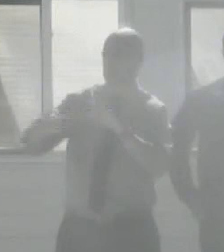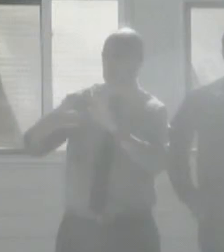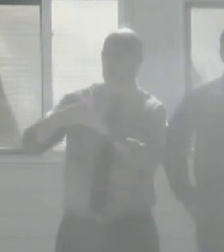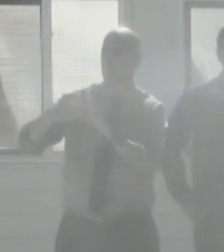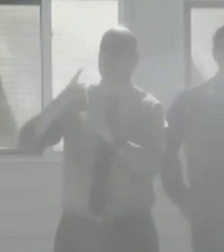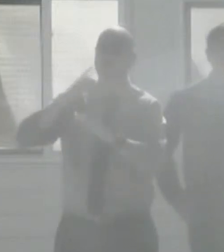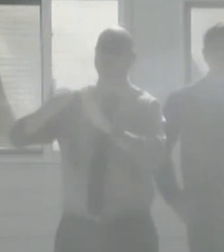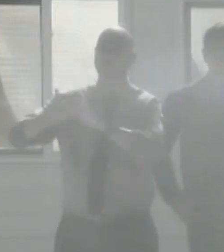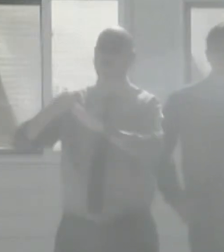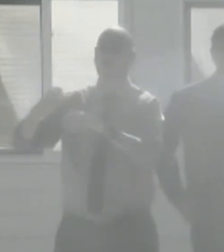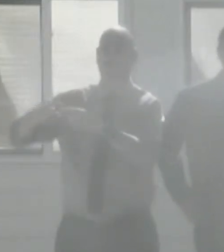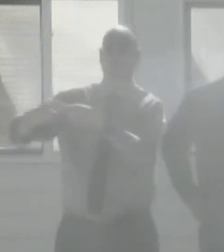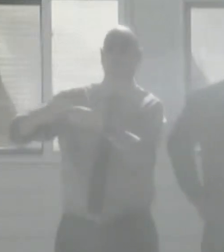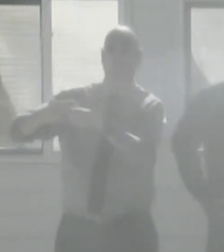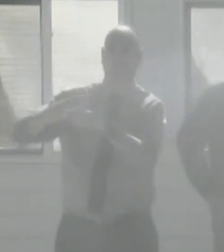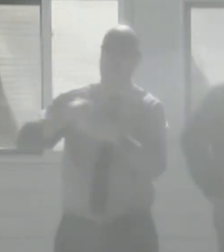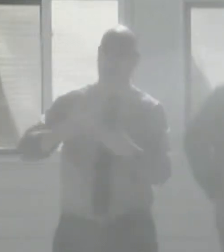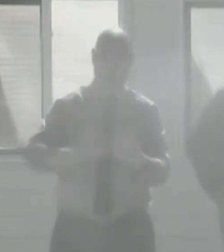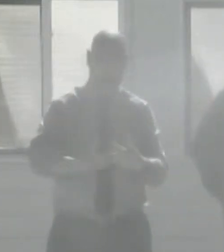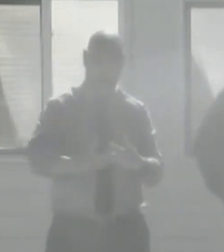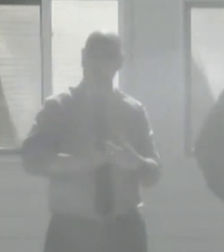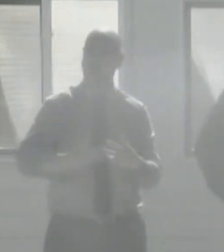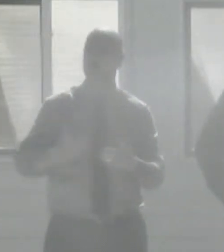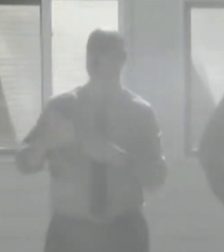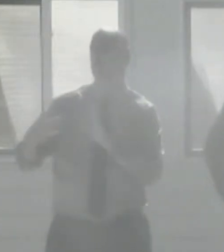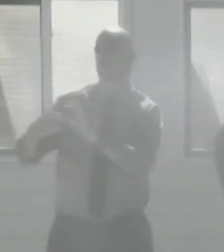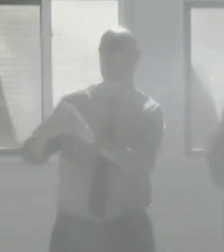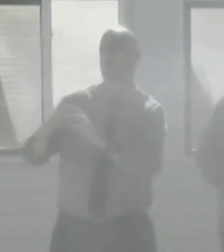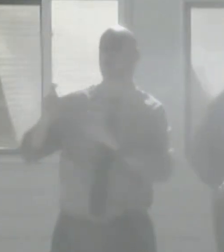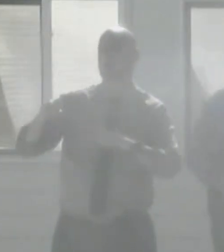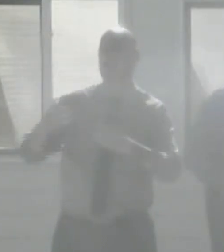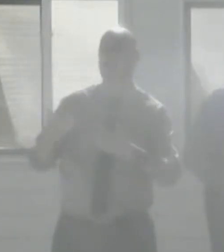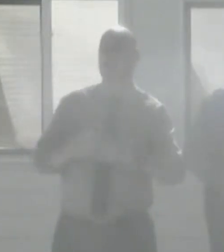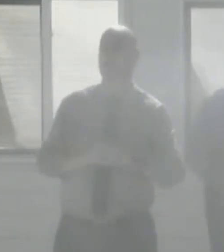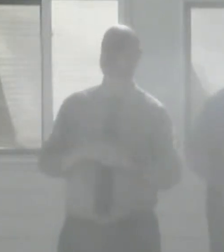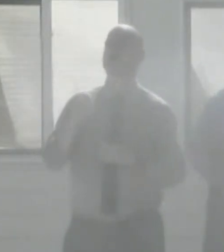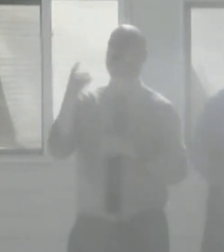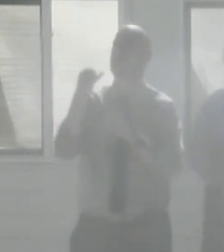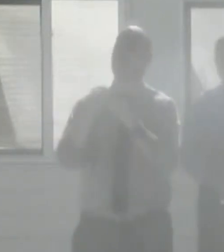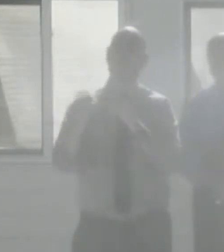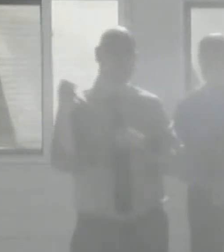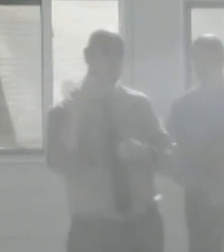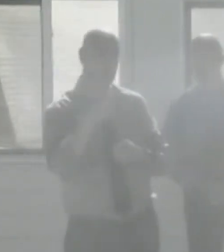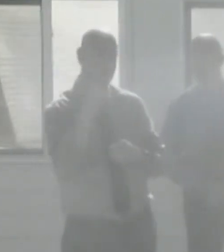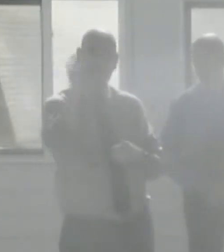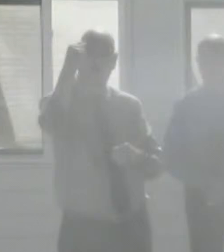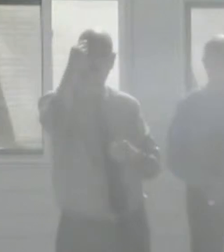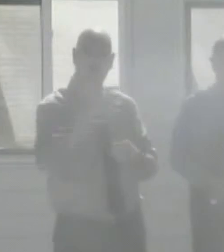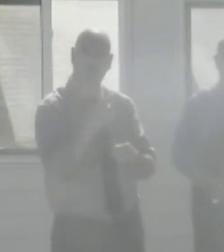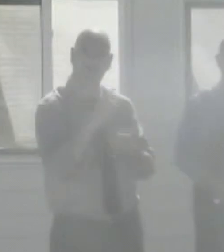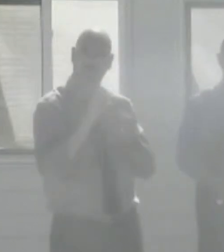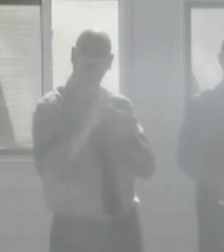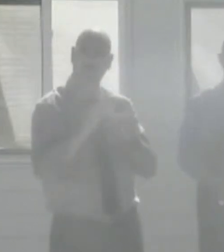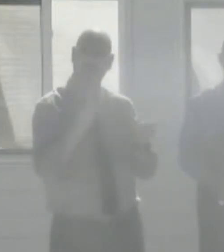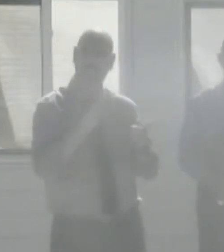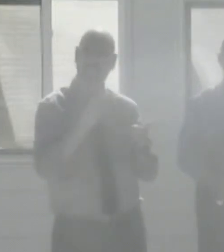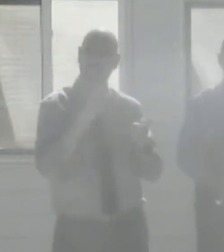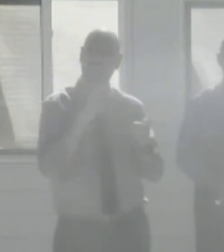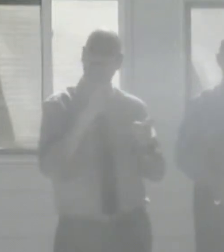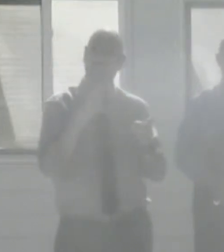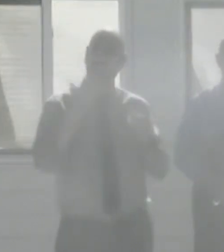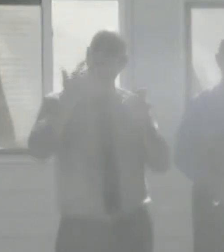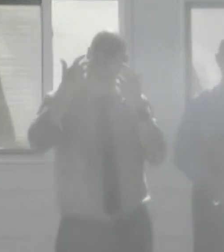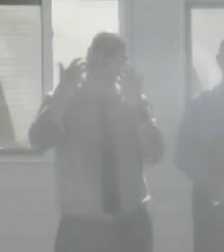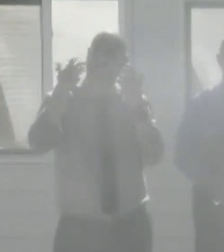it. Question for the governor. I know one last time we talked about those tiger dams. Did you deploy any of them, and did they work? Yeah,